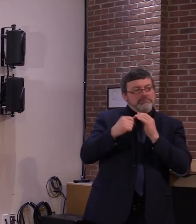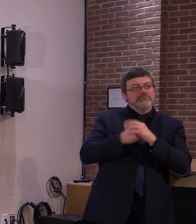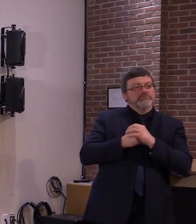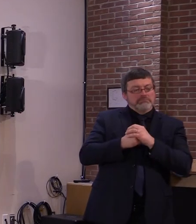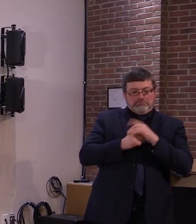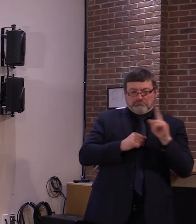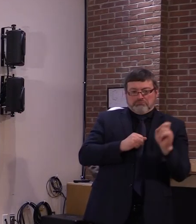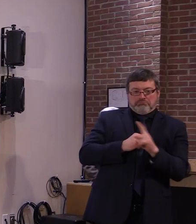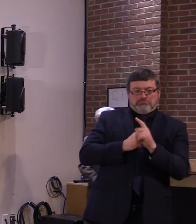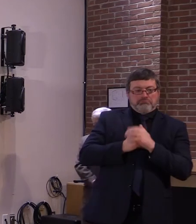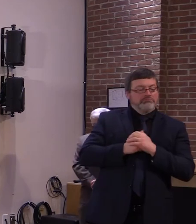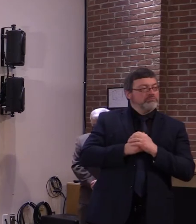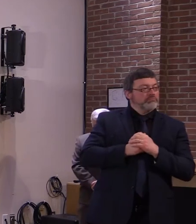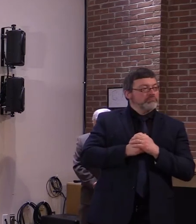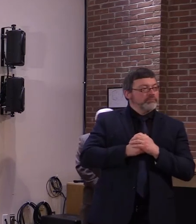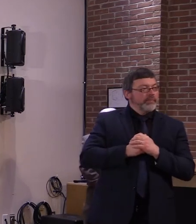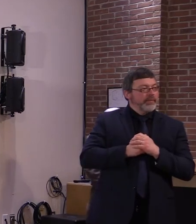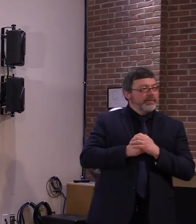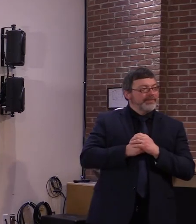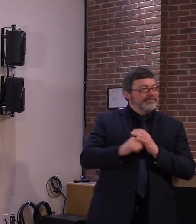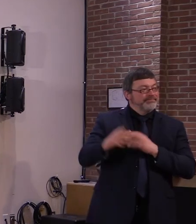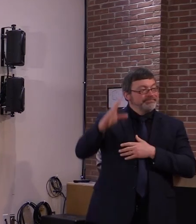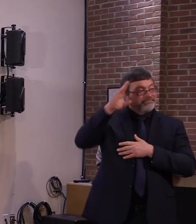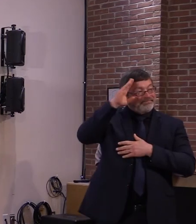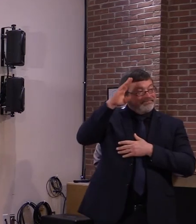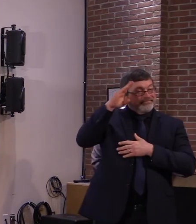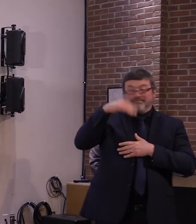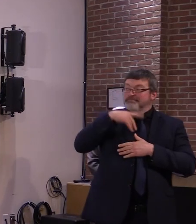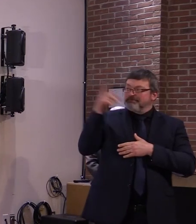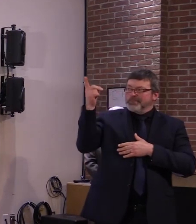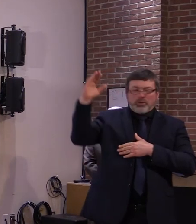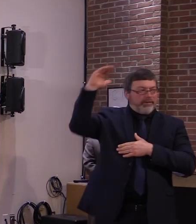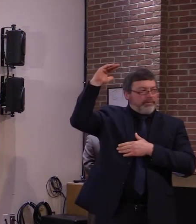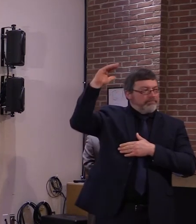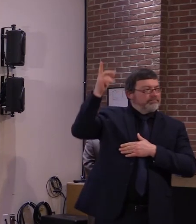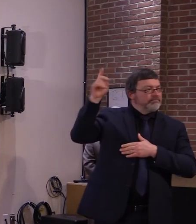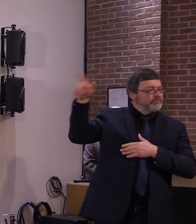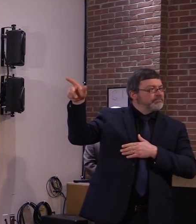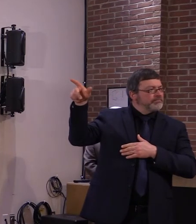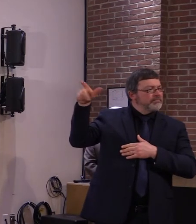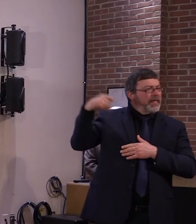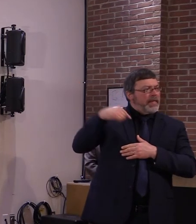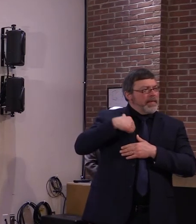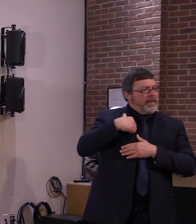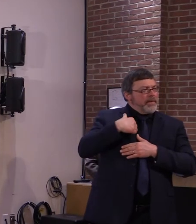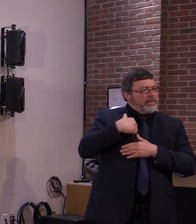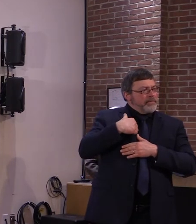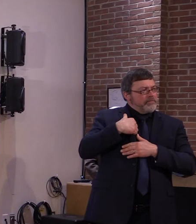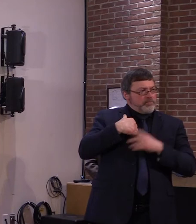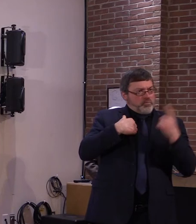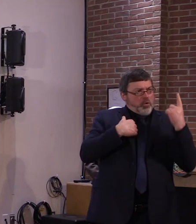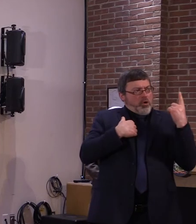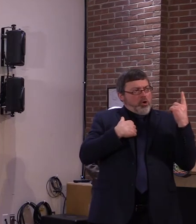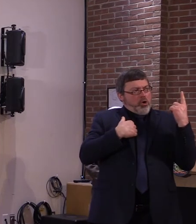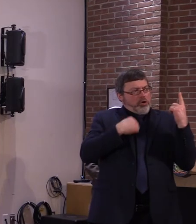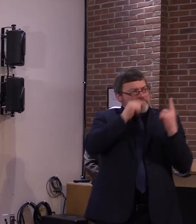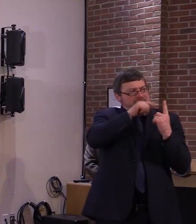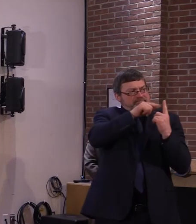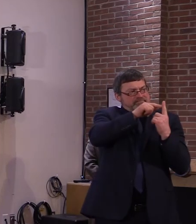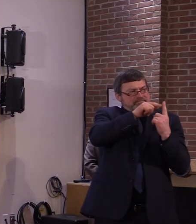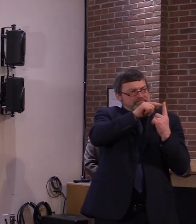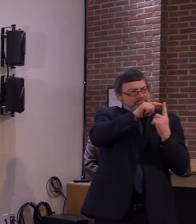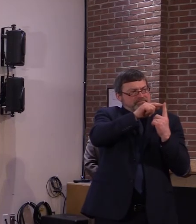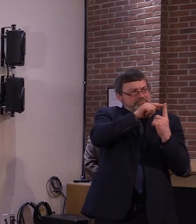hi dr levine a reader who's over 70 but not a 1a or 1b otherwise got a notice from this